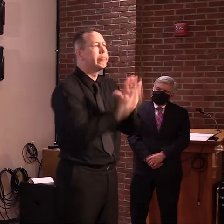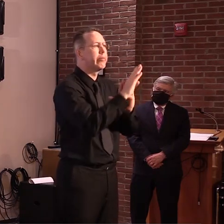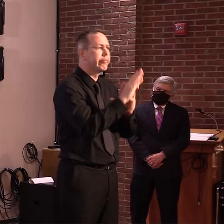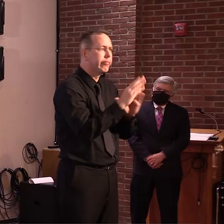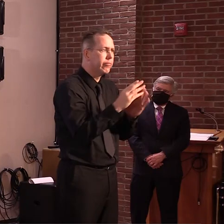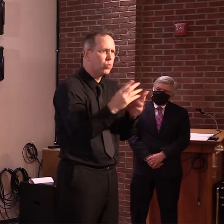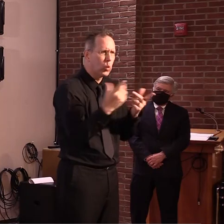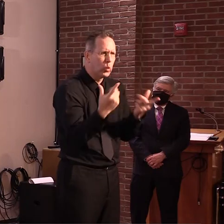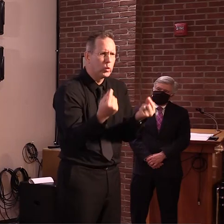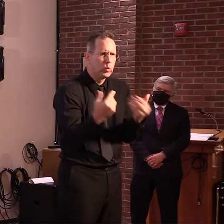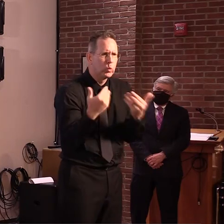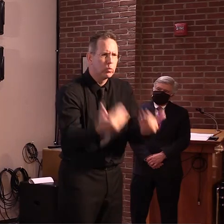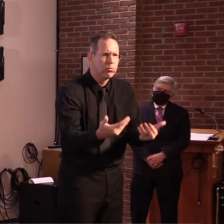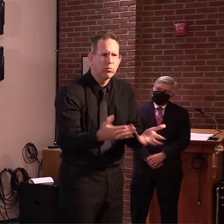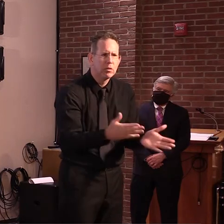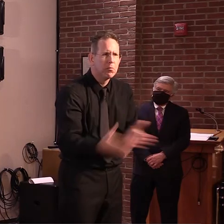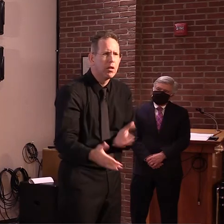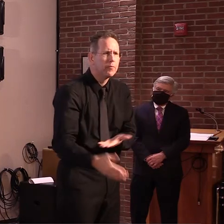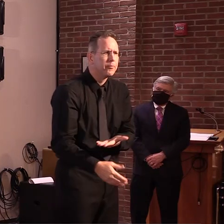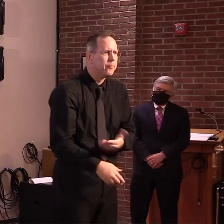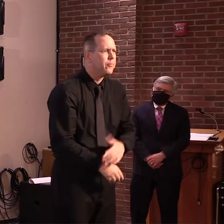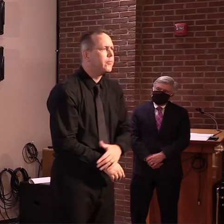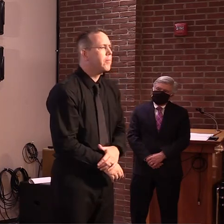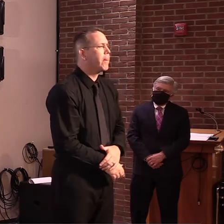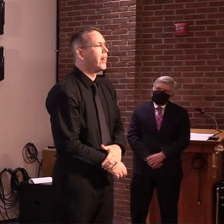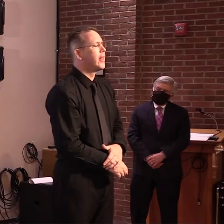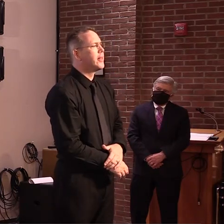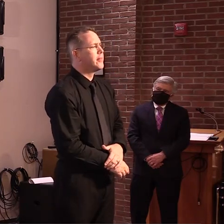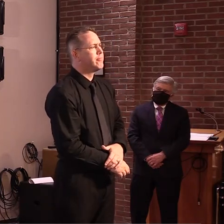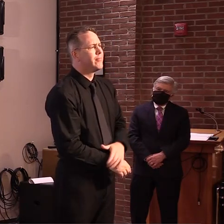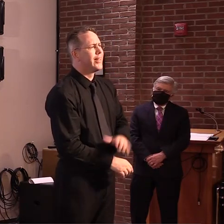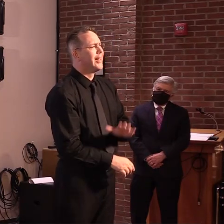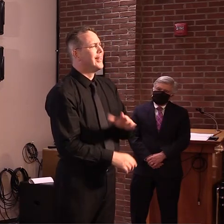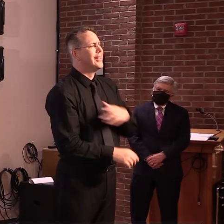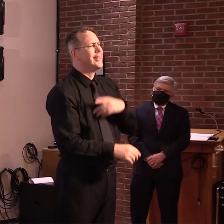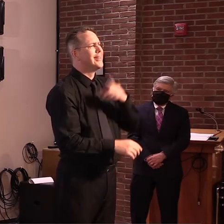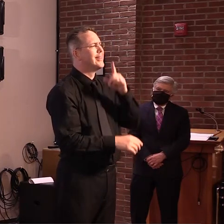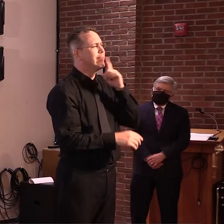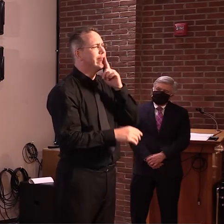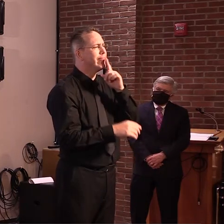more. Is there a number? It's okay. Number, and but it's trend as well.